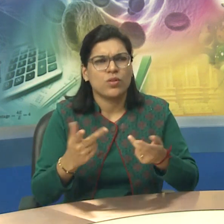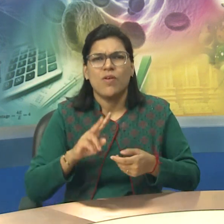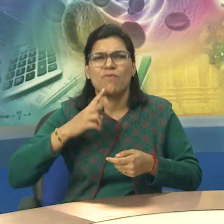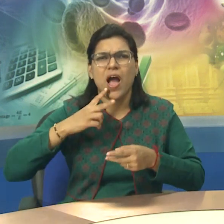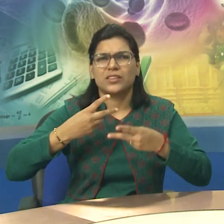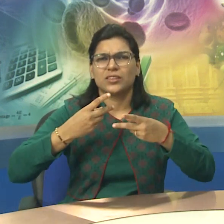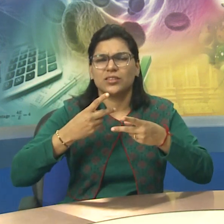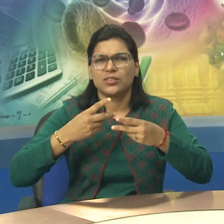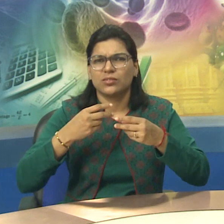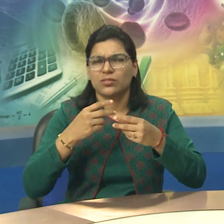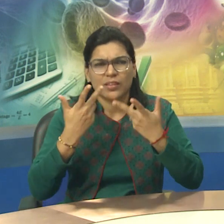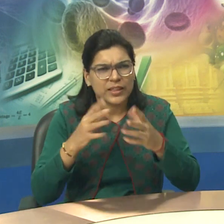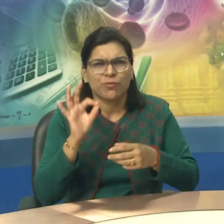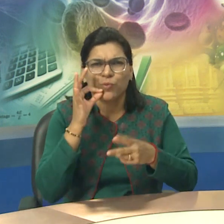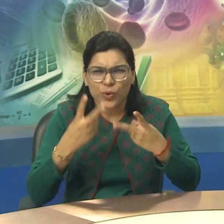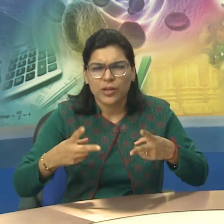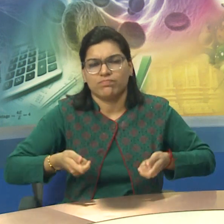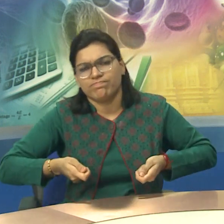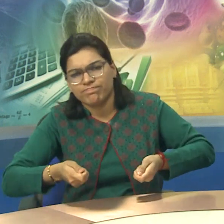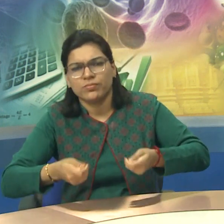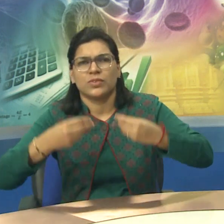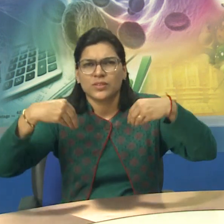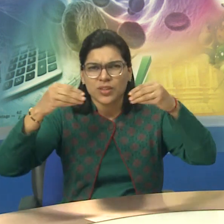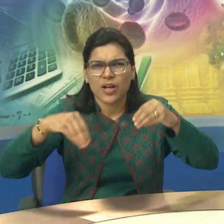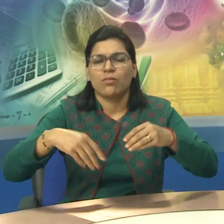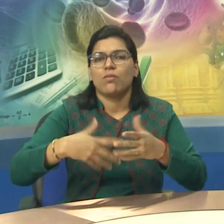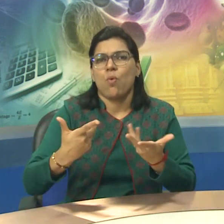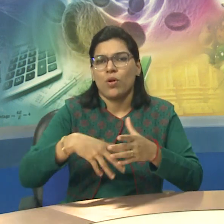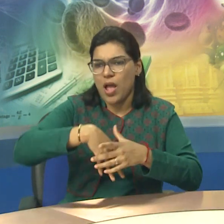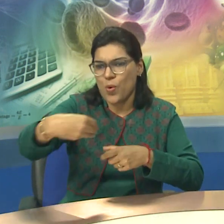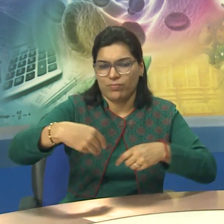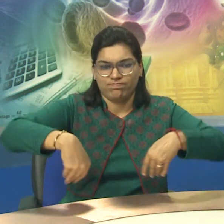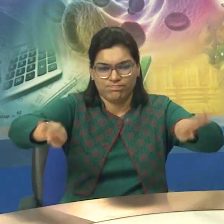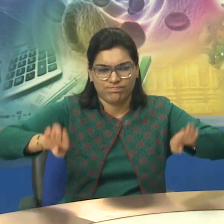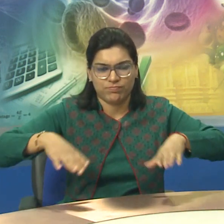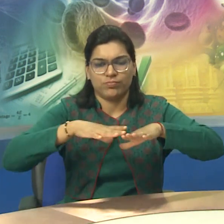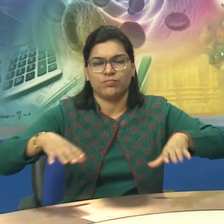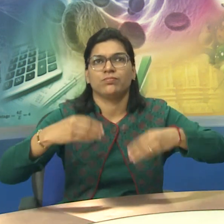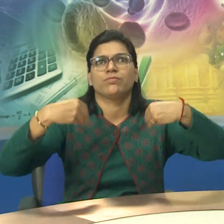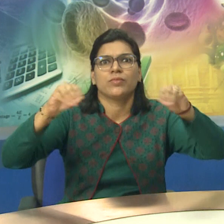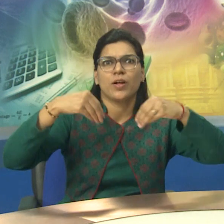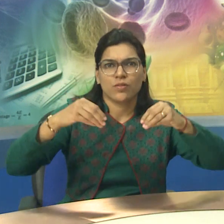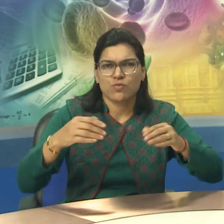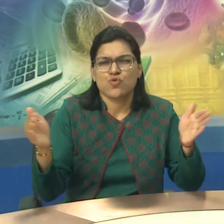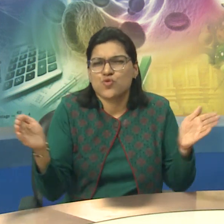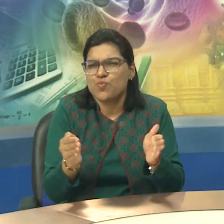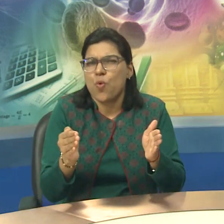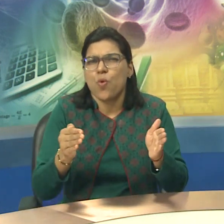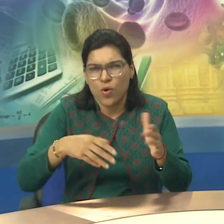Vendors are shopkeepers, hawkers, or anyone who sell products near your home or in the market